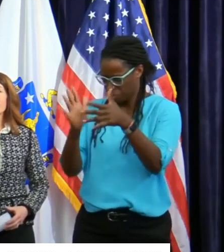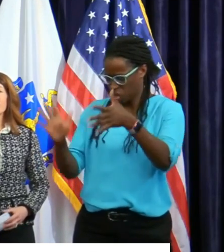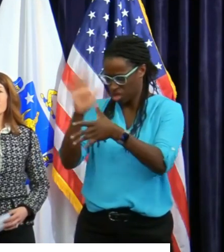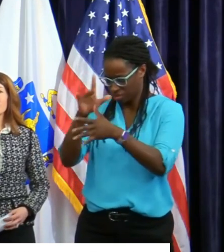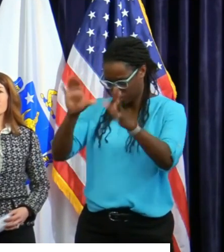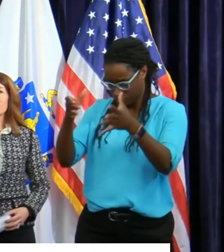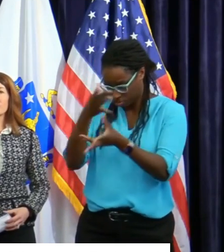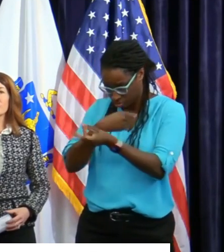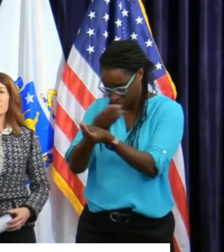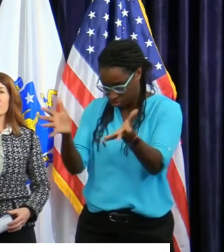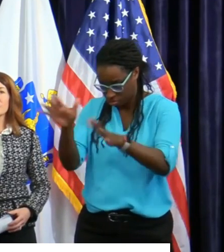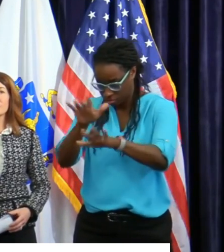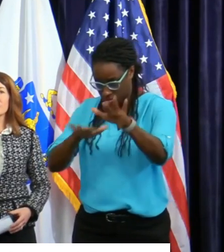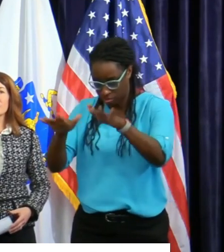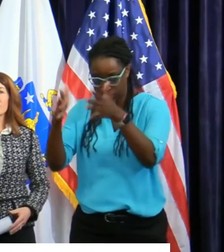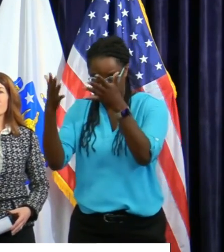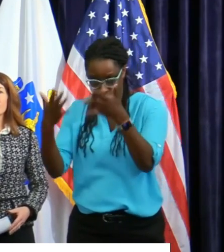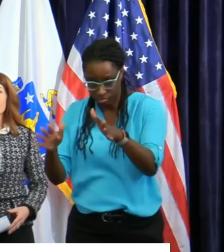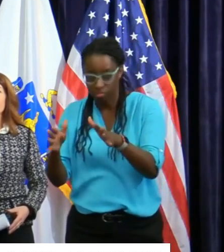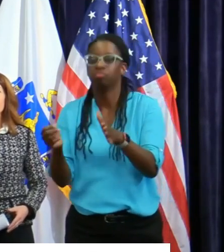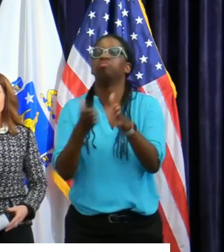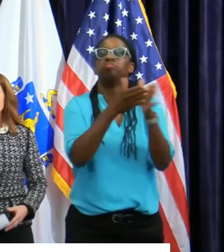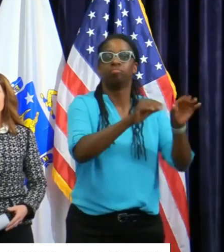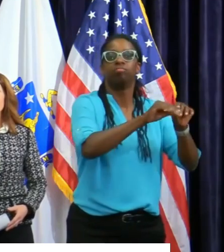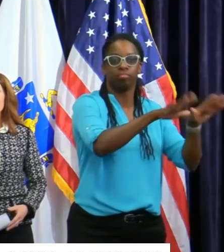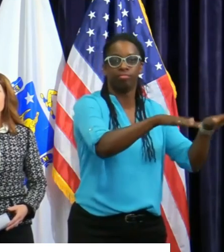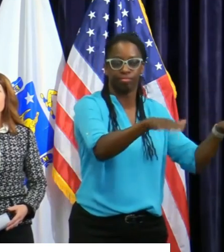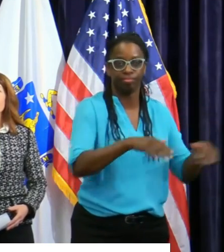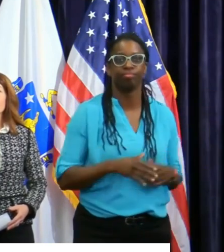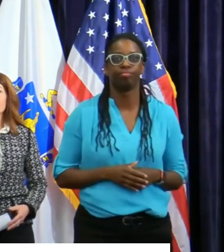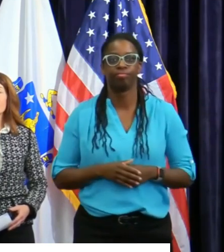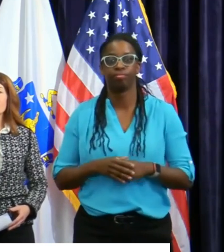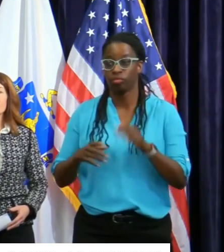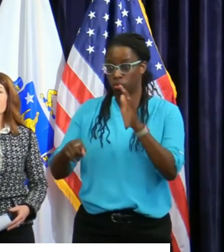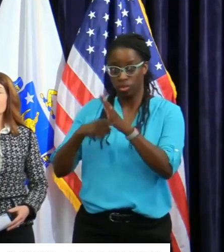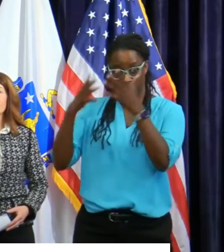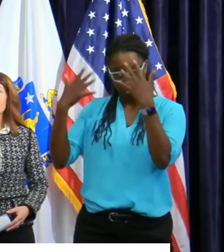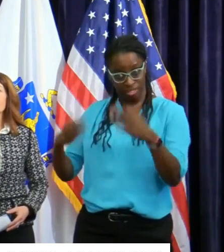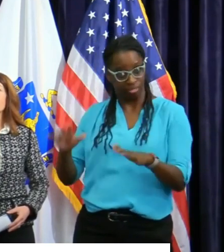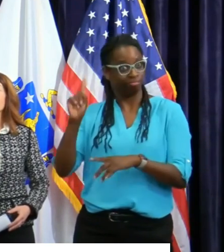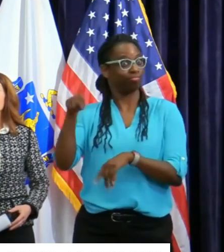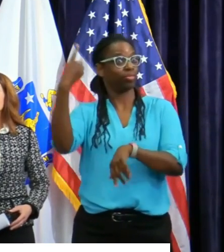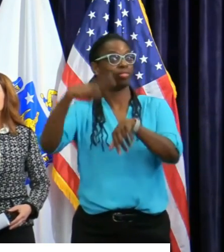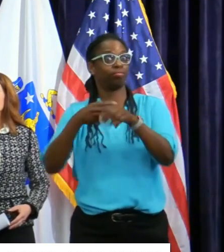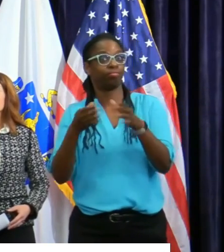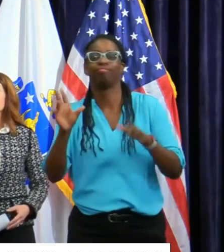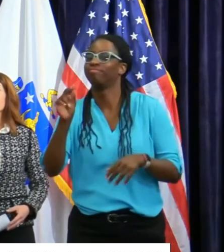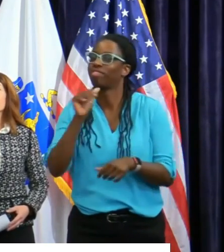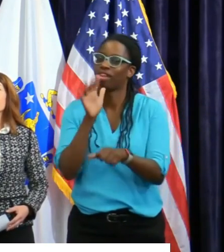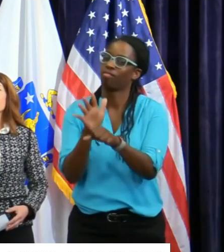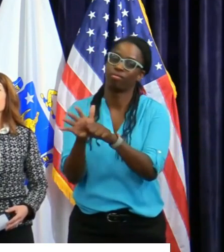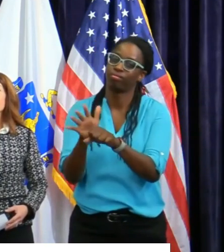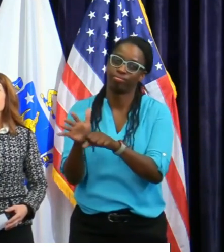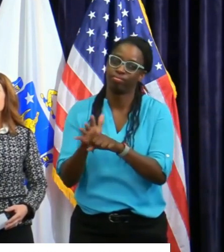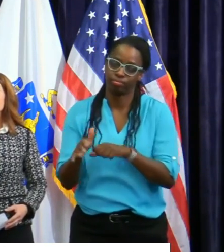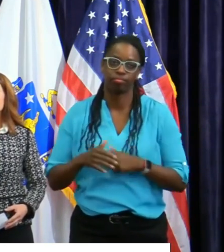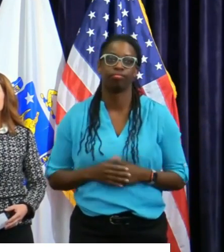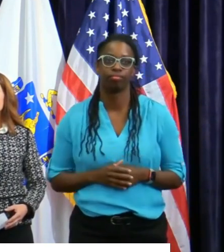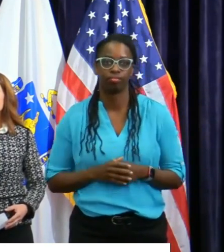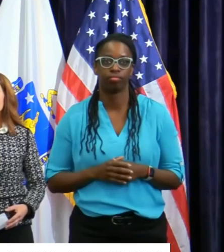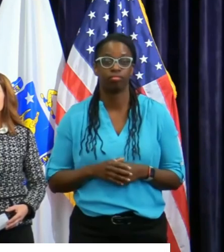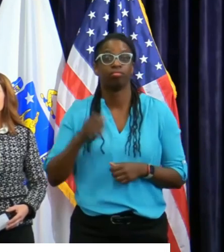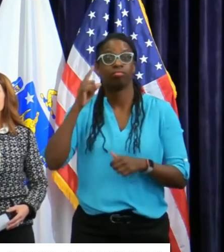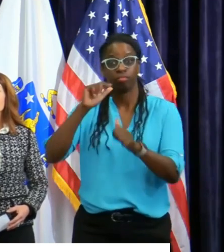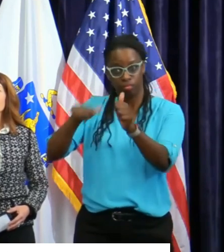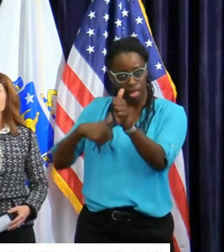This is not just a one-time distribution of a one-time test. We are also in the process of working directly